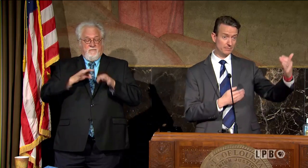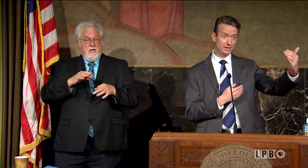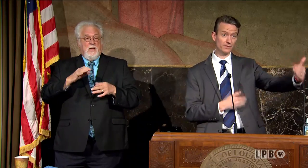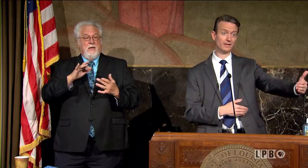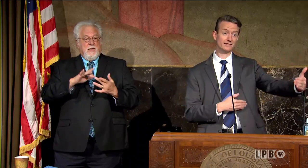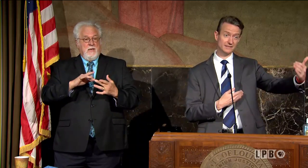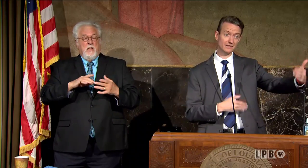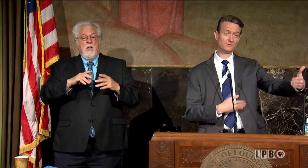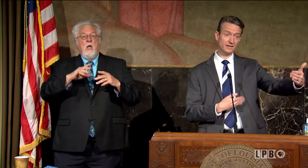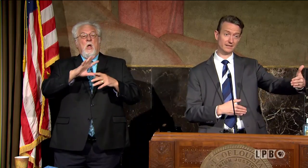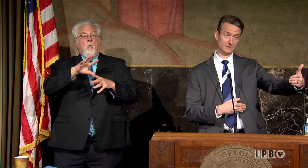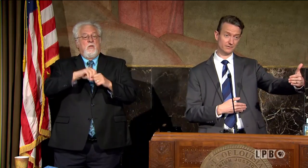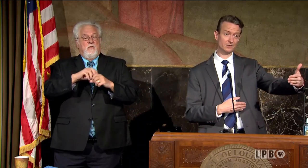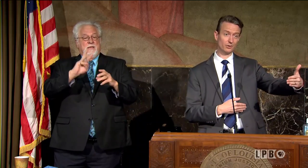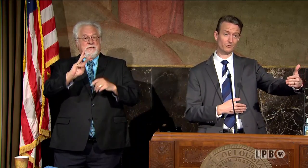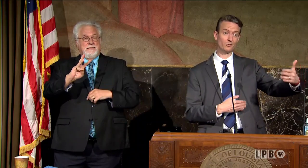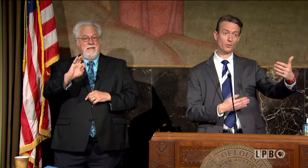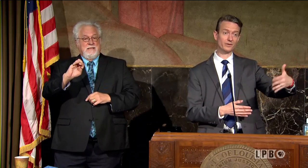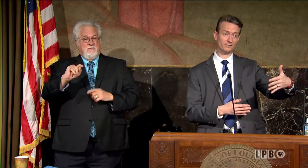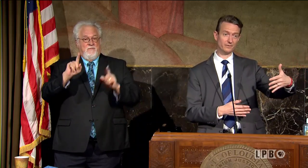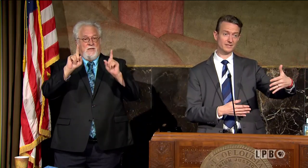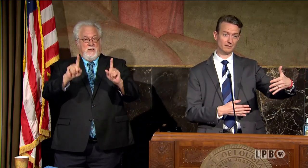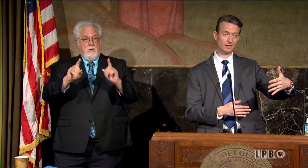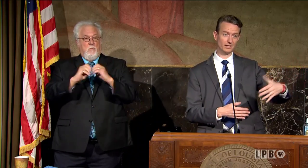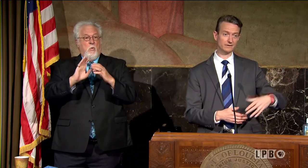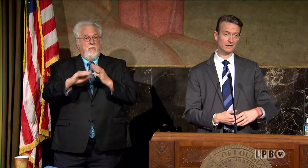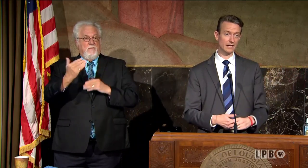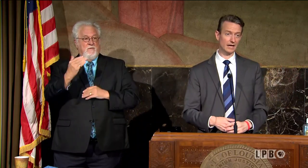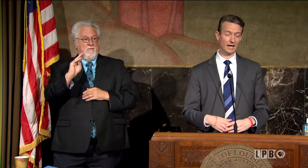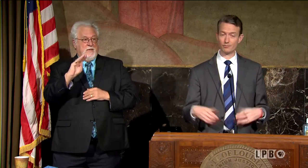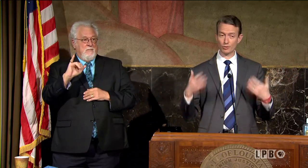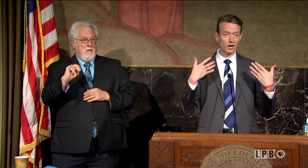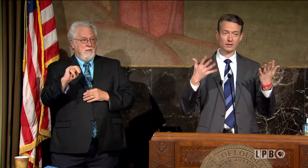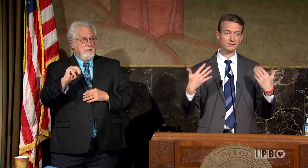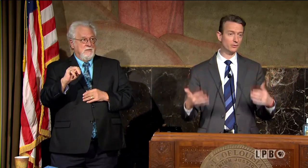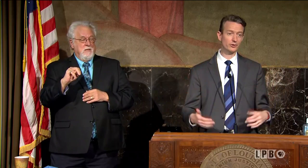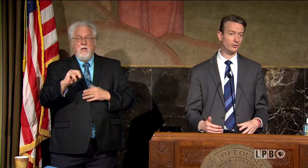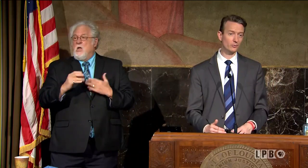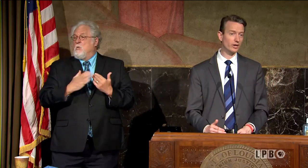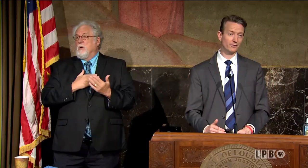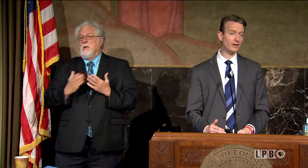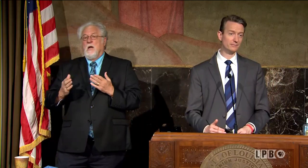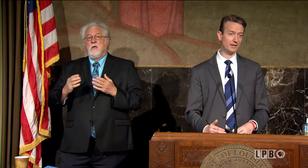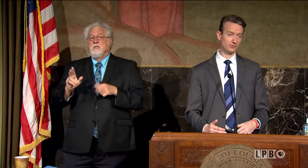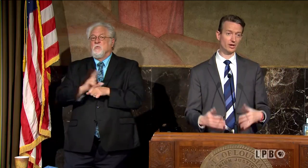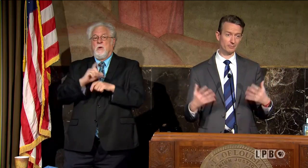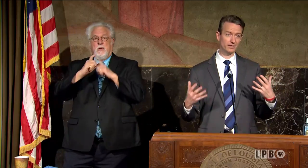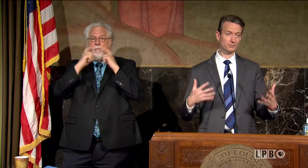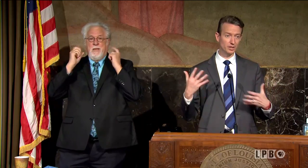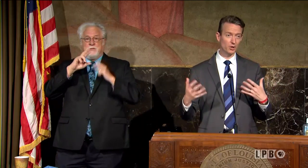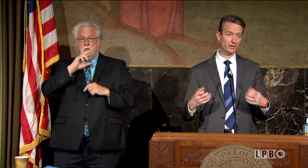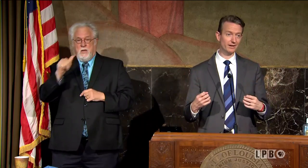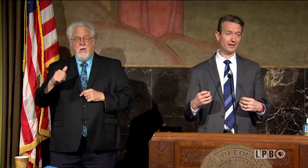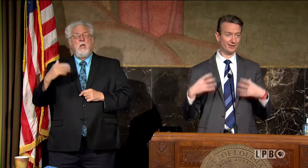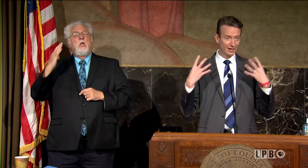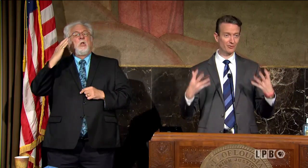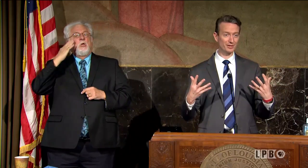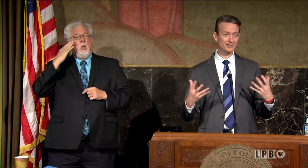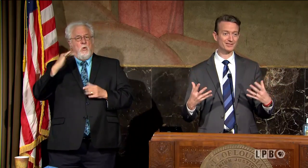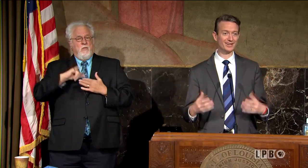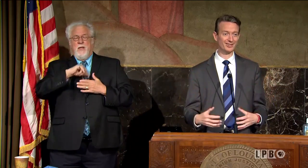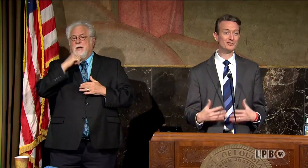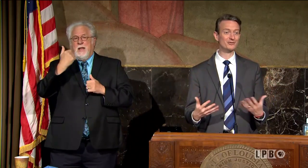as being within 6 feet of someone for more than 15 minutes. Regardless of whether you're wearing a face mask or not, because we know that